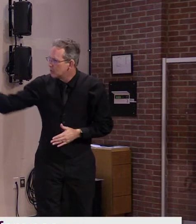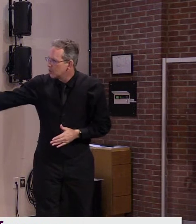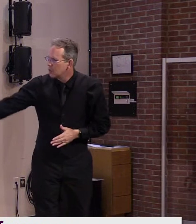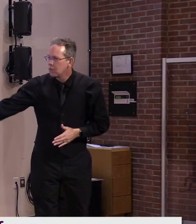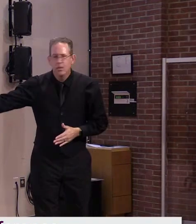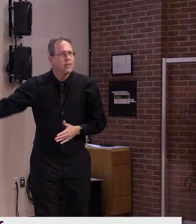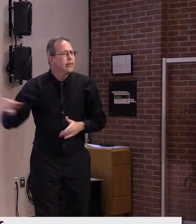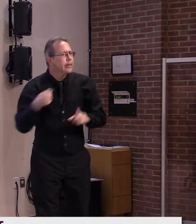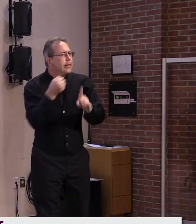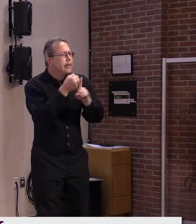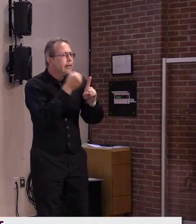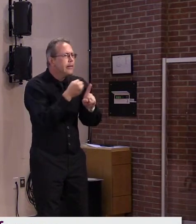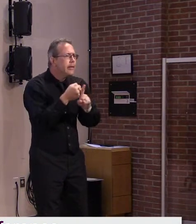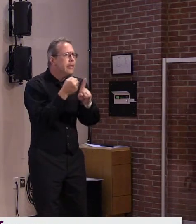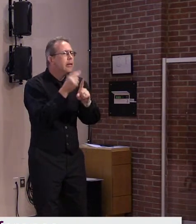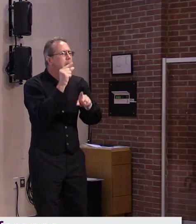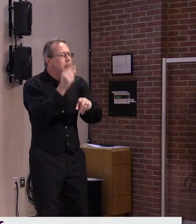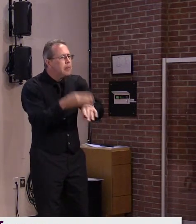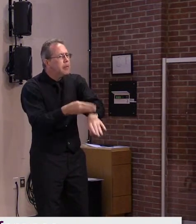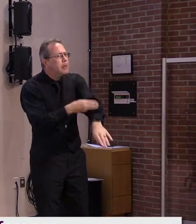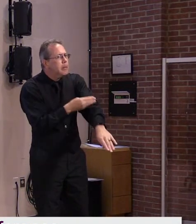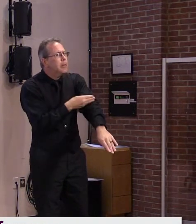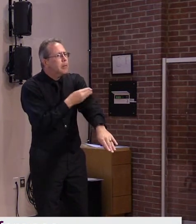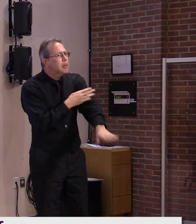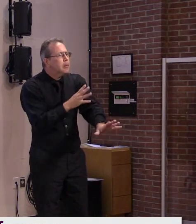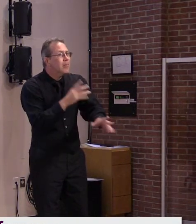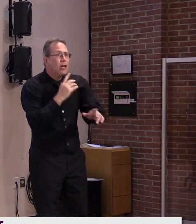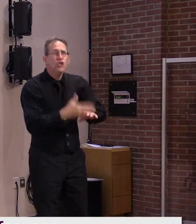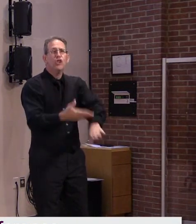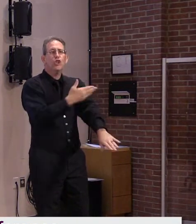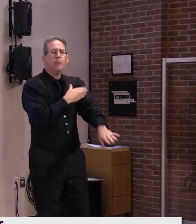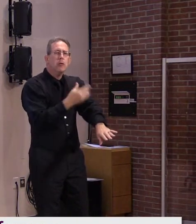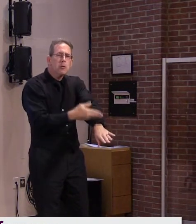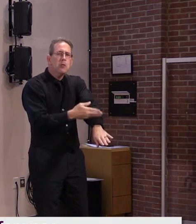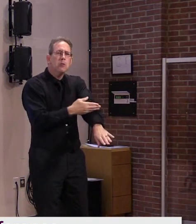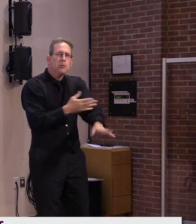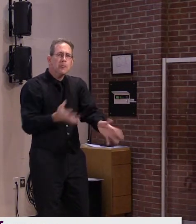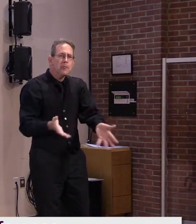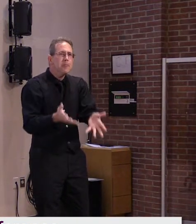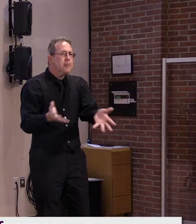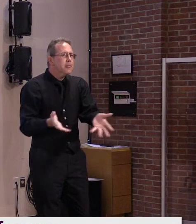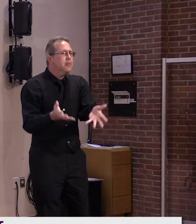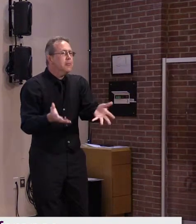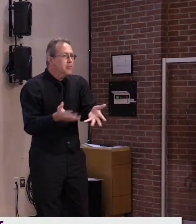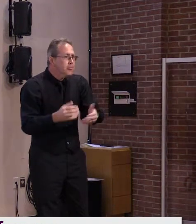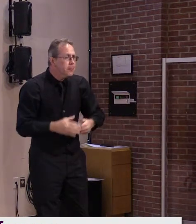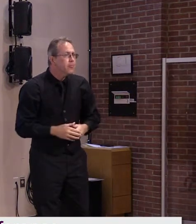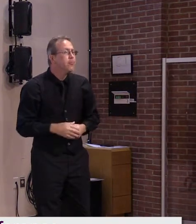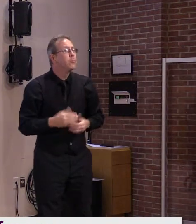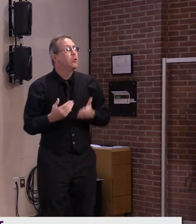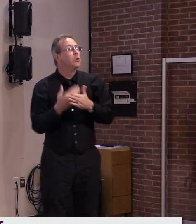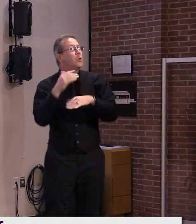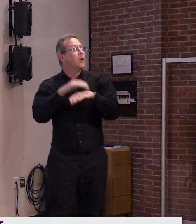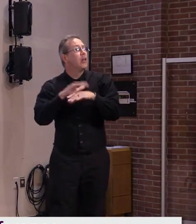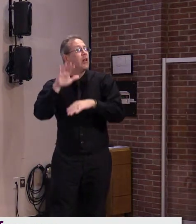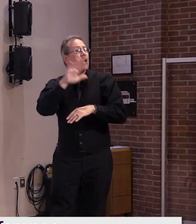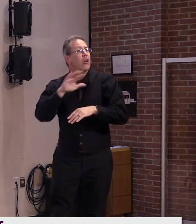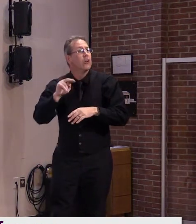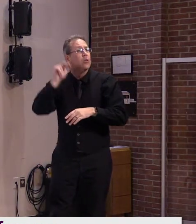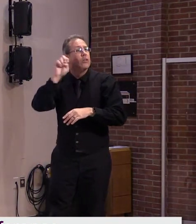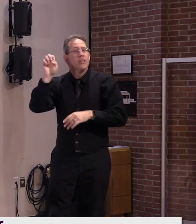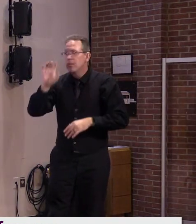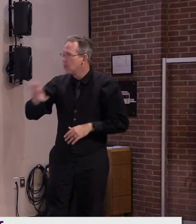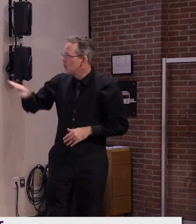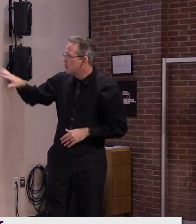about in a minute, we are starting to see some signs of improvement here in New England as well this week. Looking at the next slide, I just